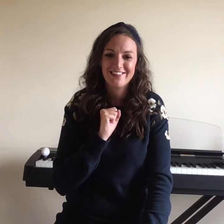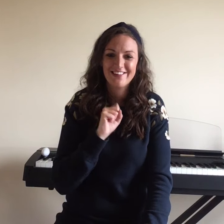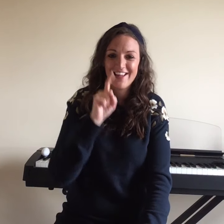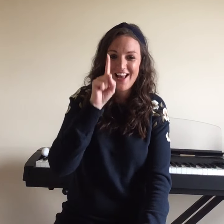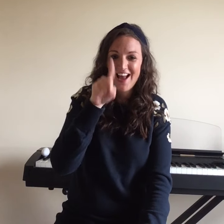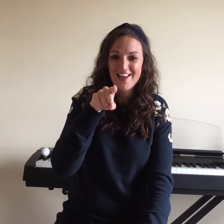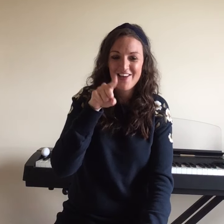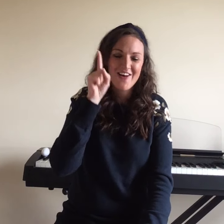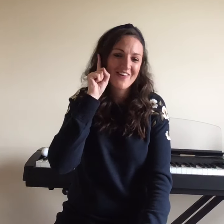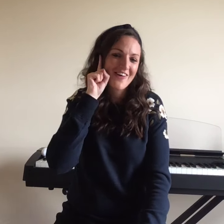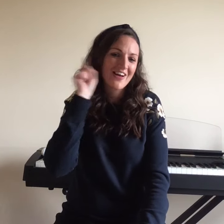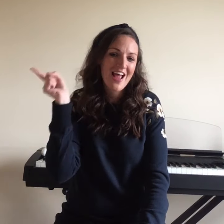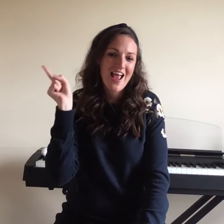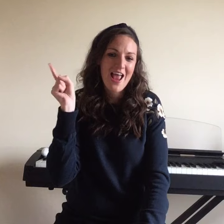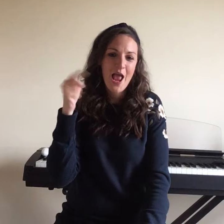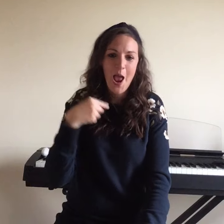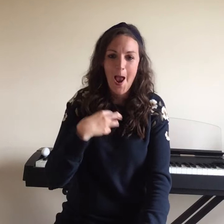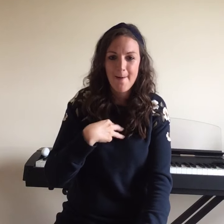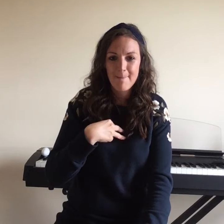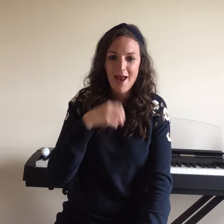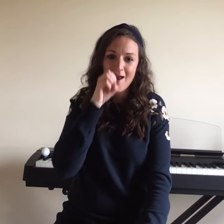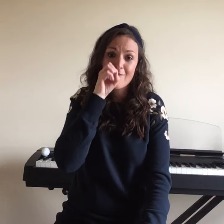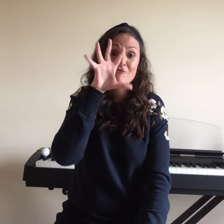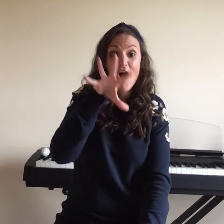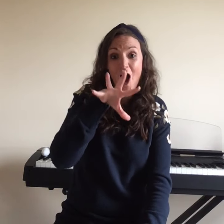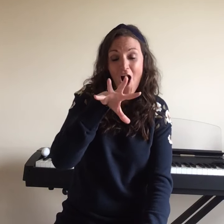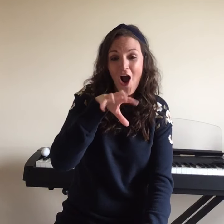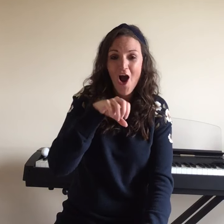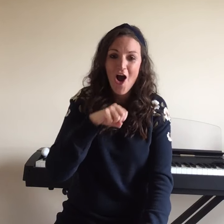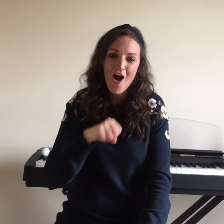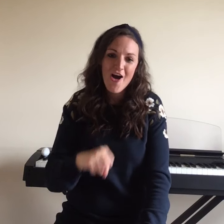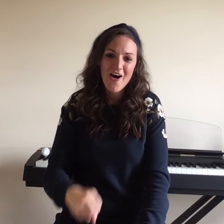You're gonna hear me wrong